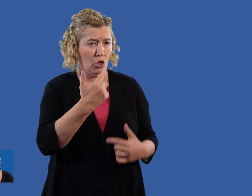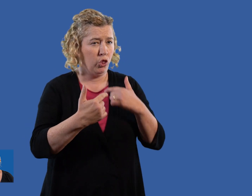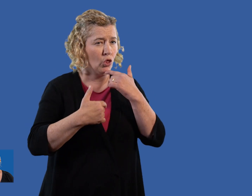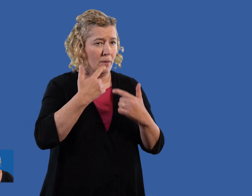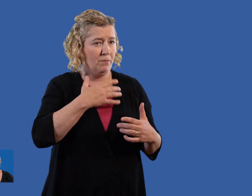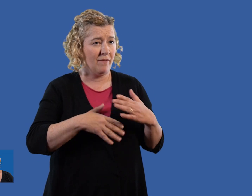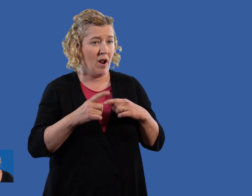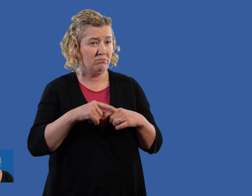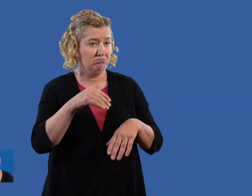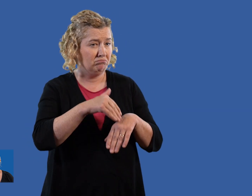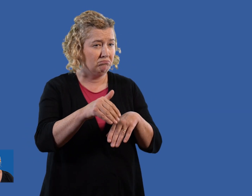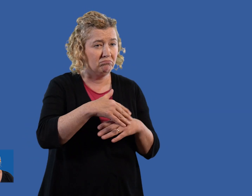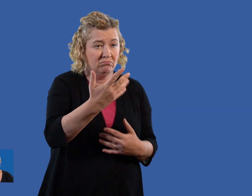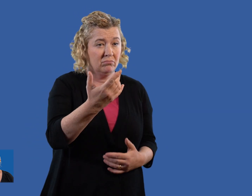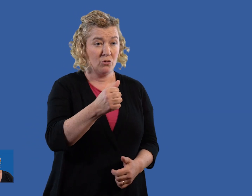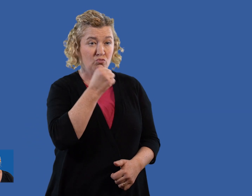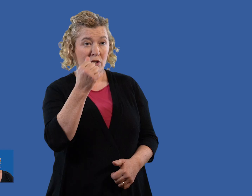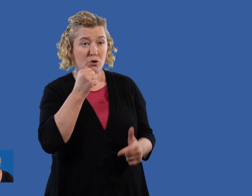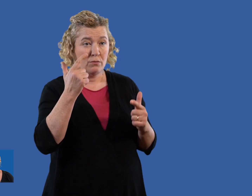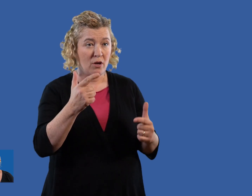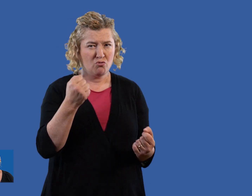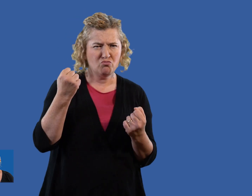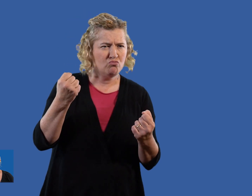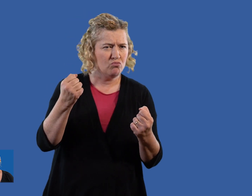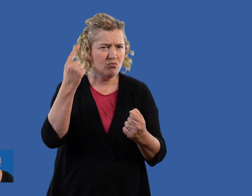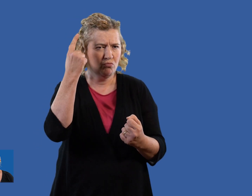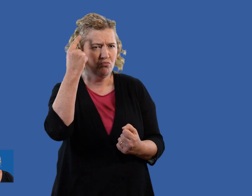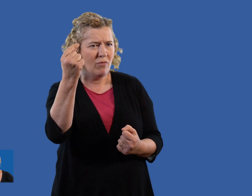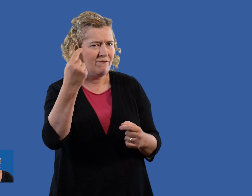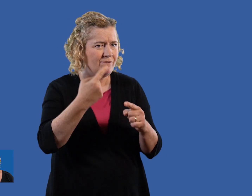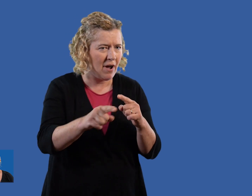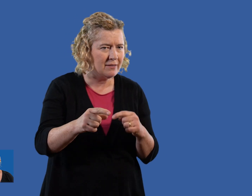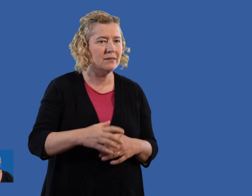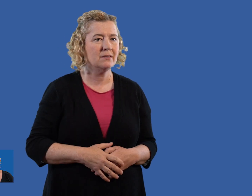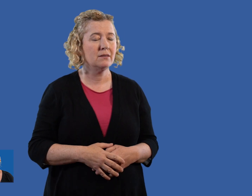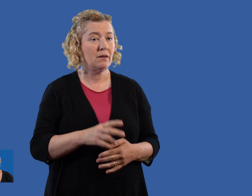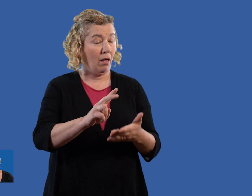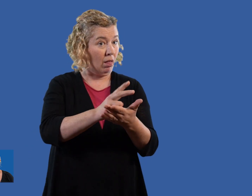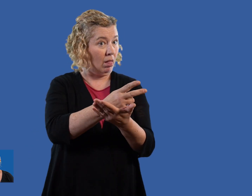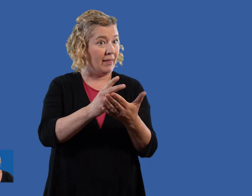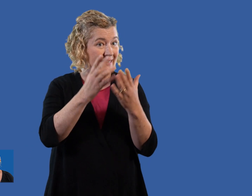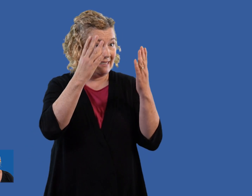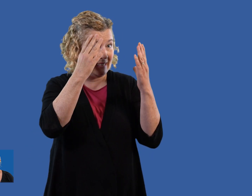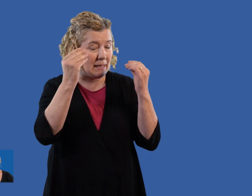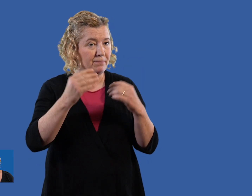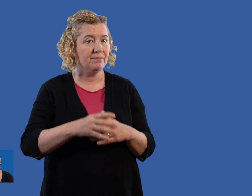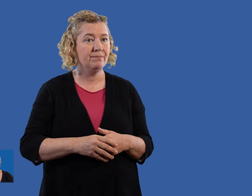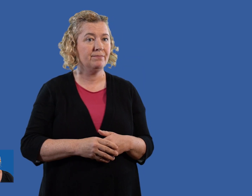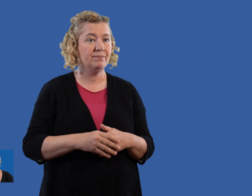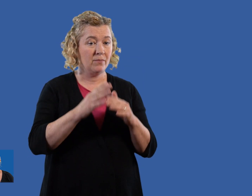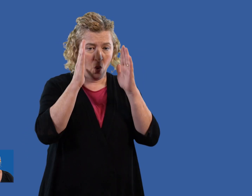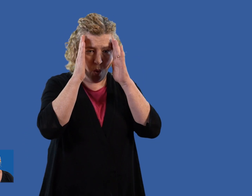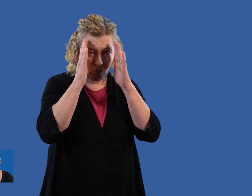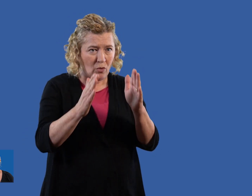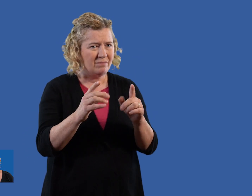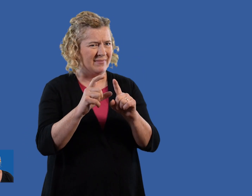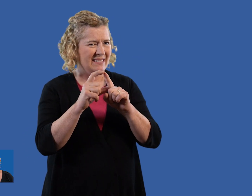self-destructive behaviour such as like drinking too much or driving too fast. There's trouble sleeping, trouble